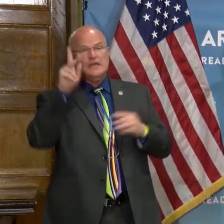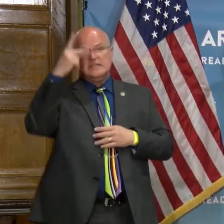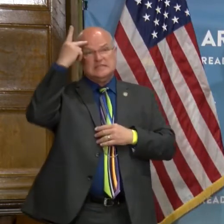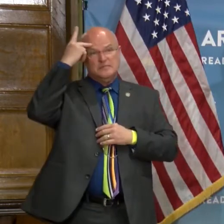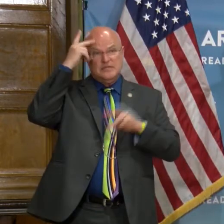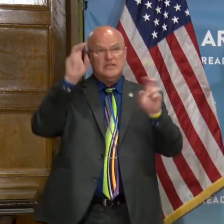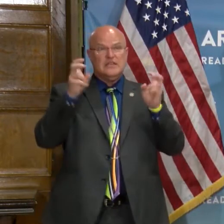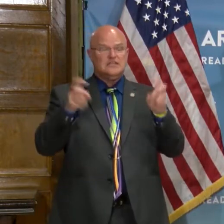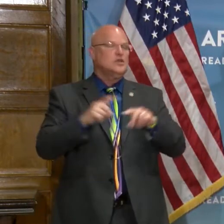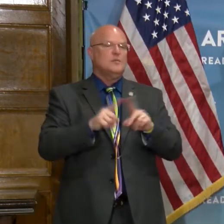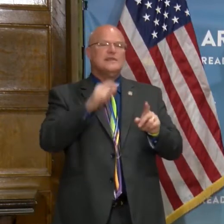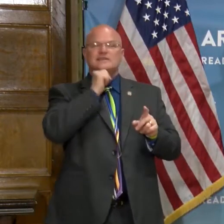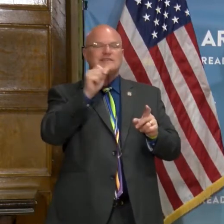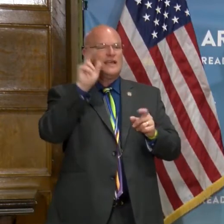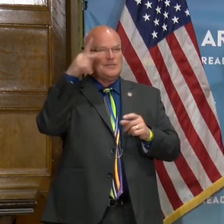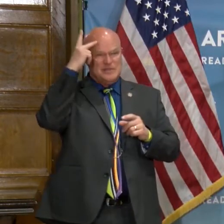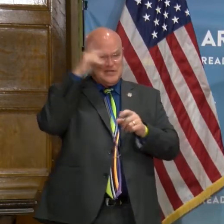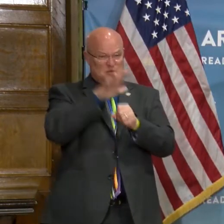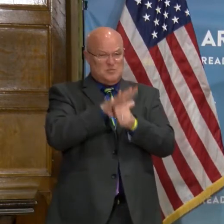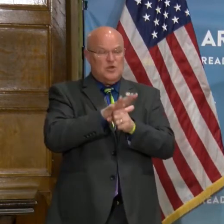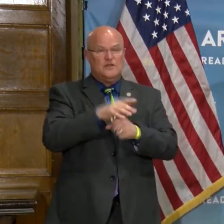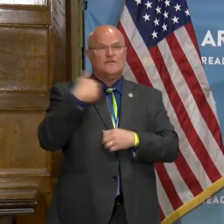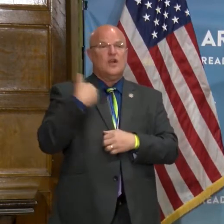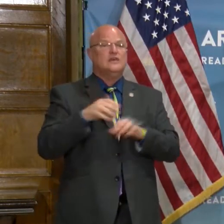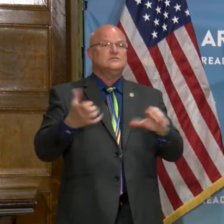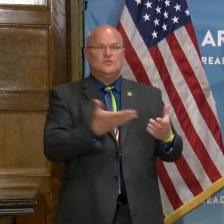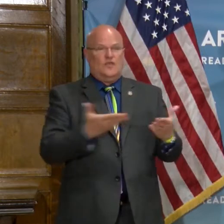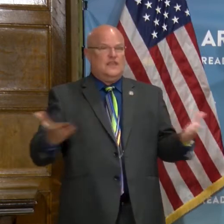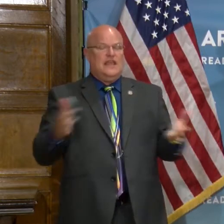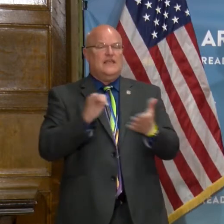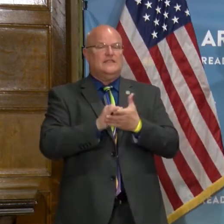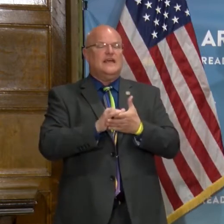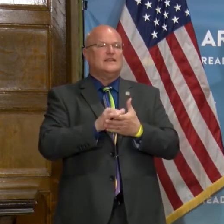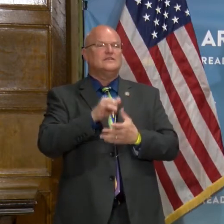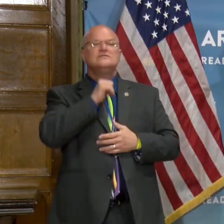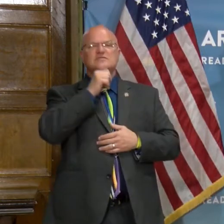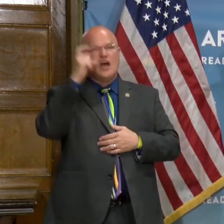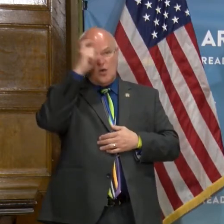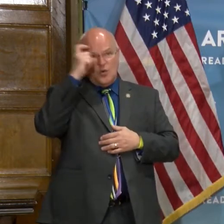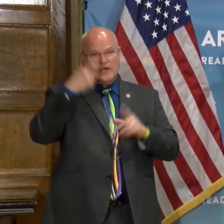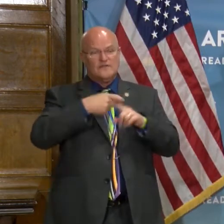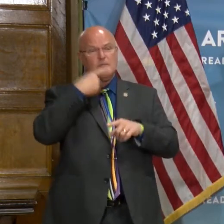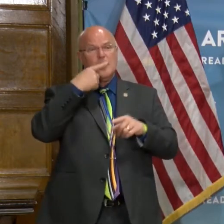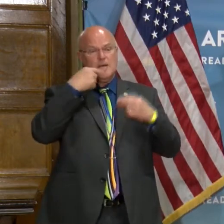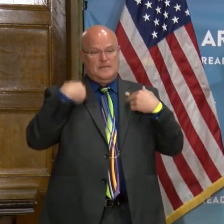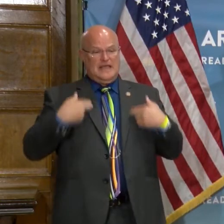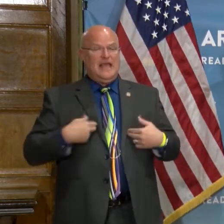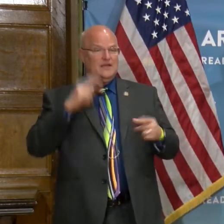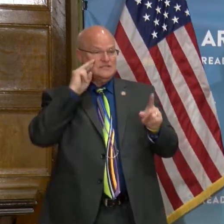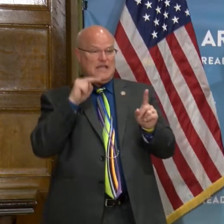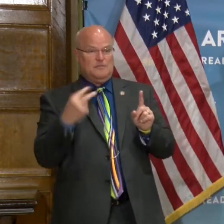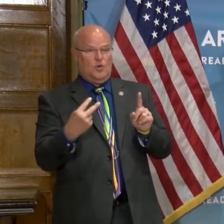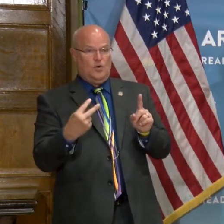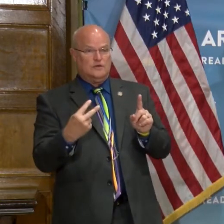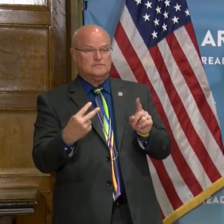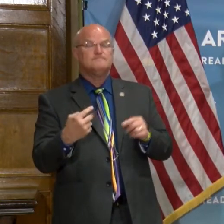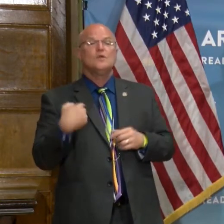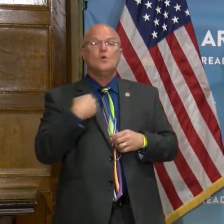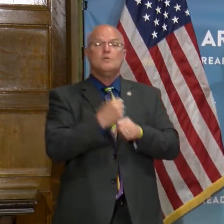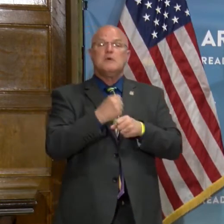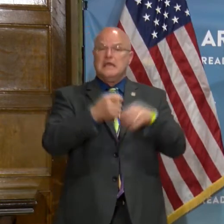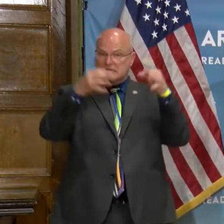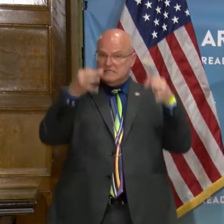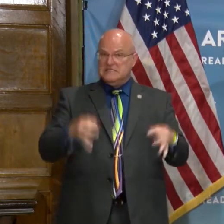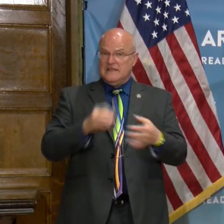political issue, but there's not a political pressure for us to do things that are unwise from a public health standpoint. We are making decisions